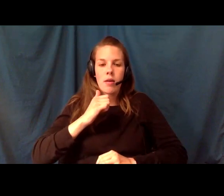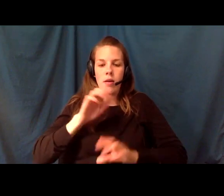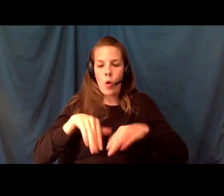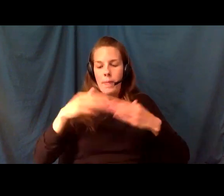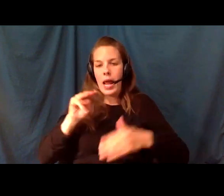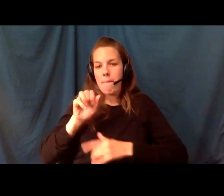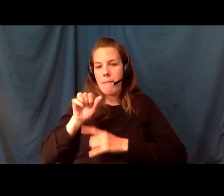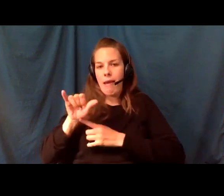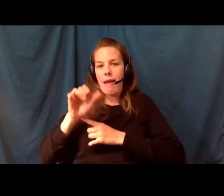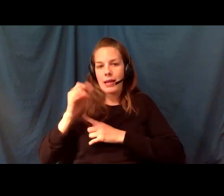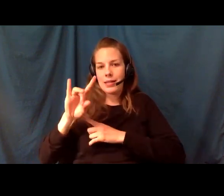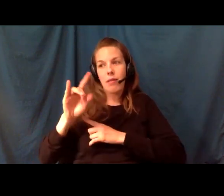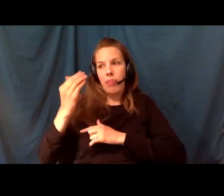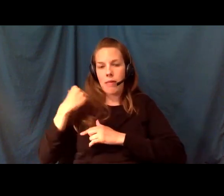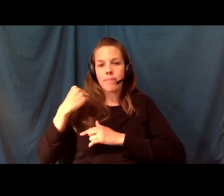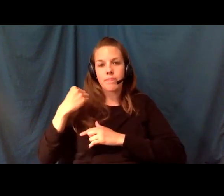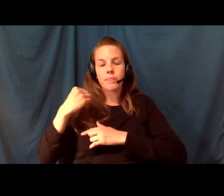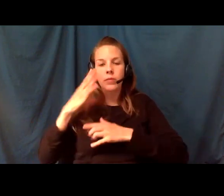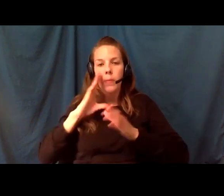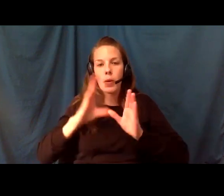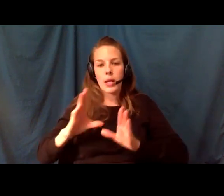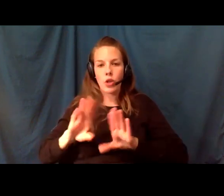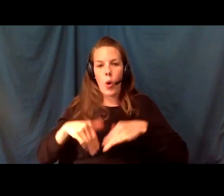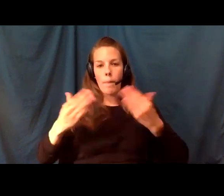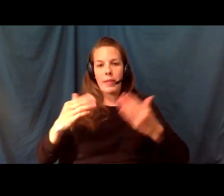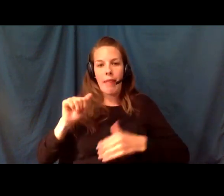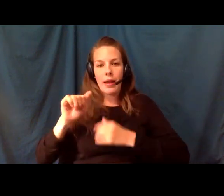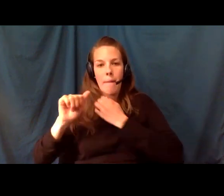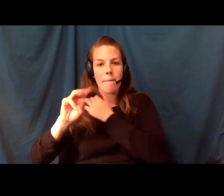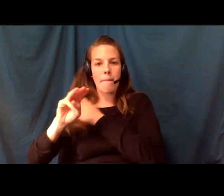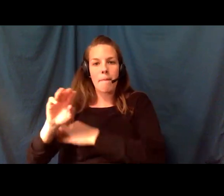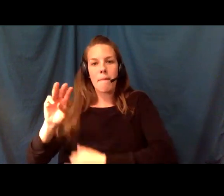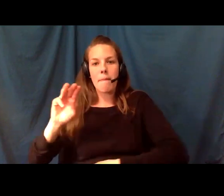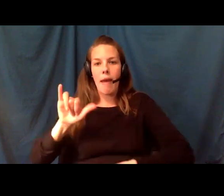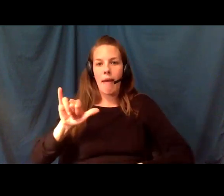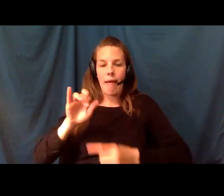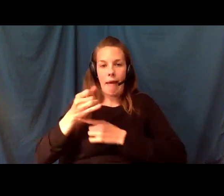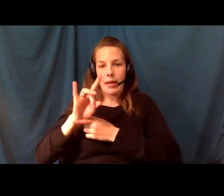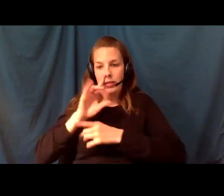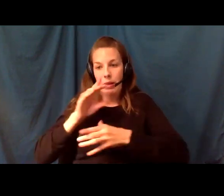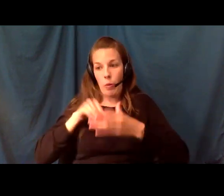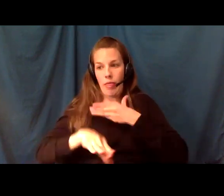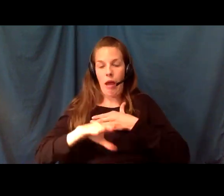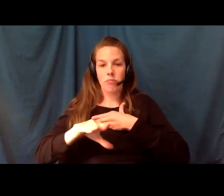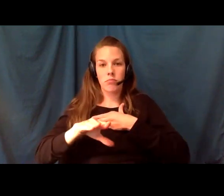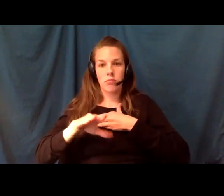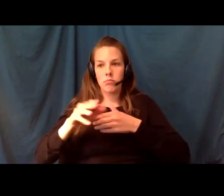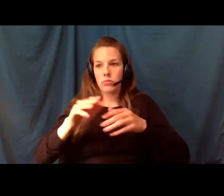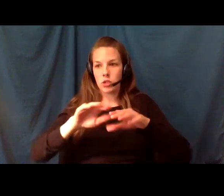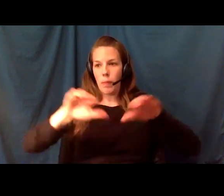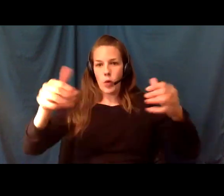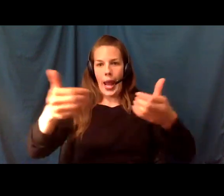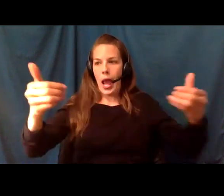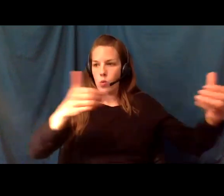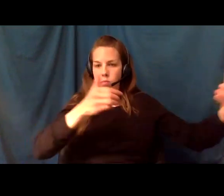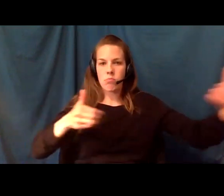18th. And in preparation of opening on the 18th, we went into all of our facilities and spread our equipment out as much as